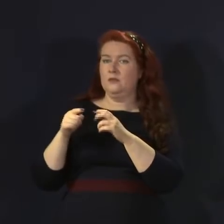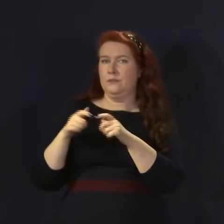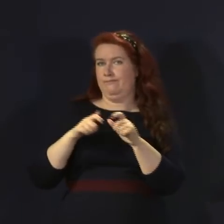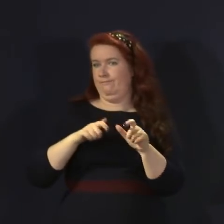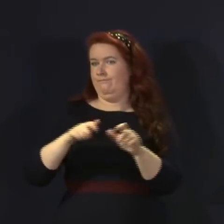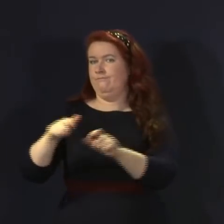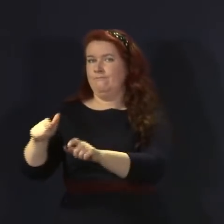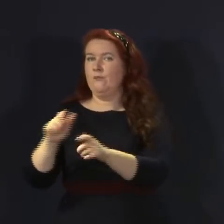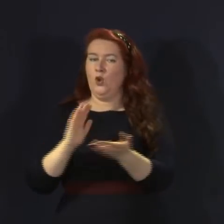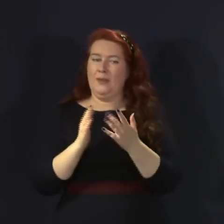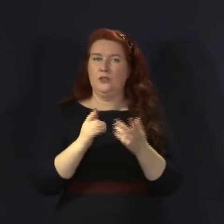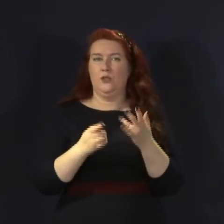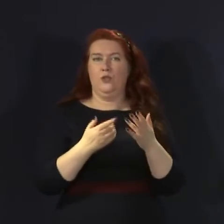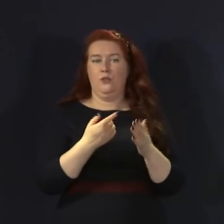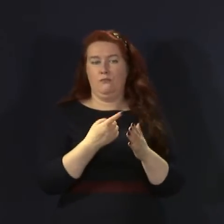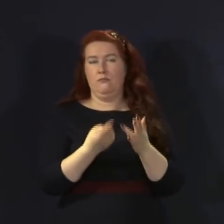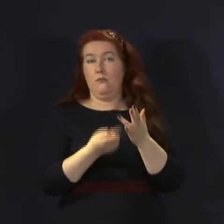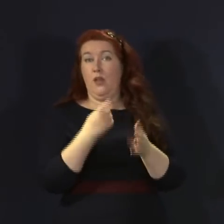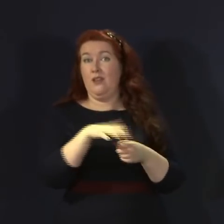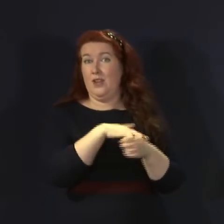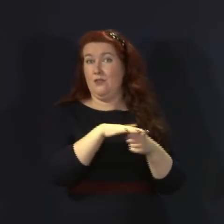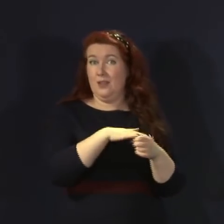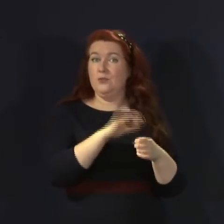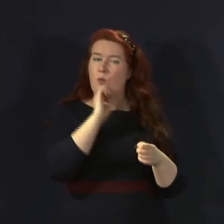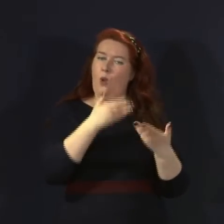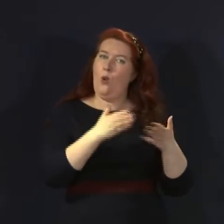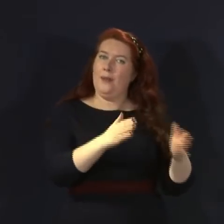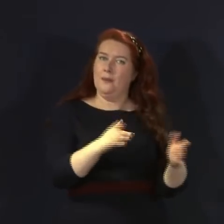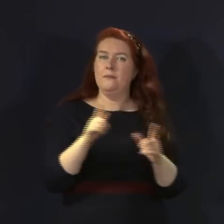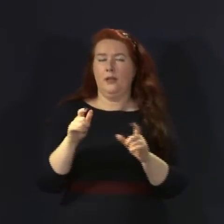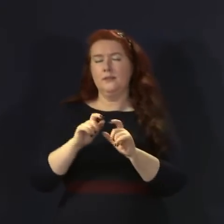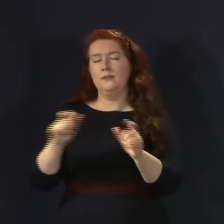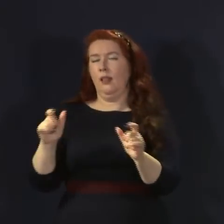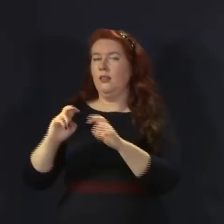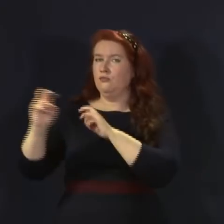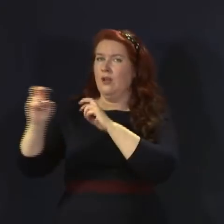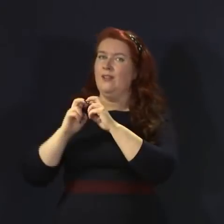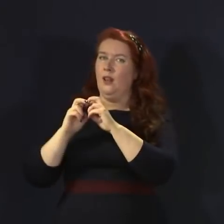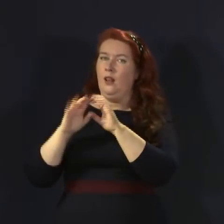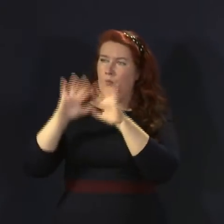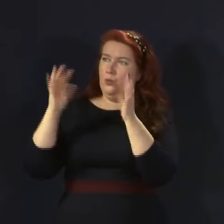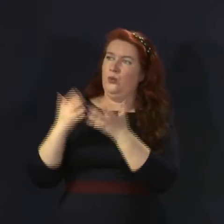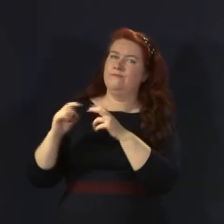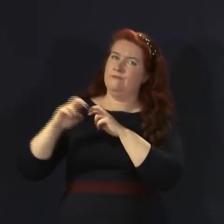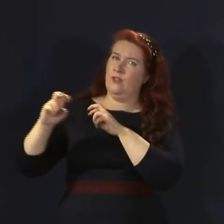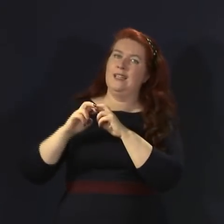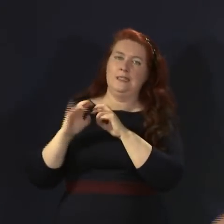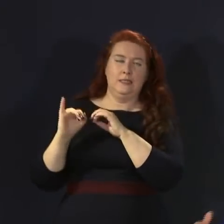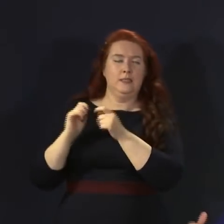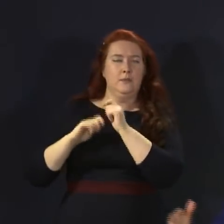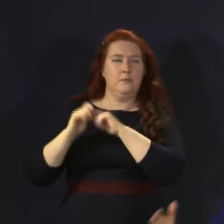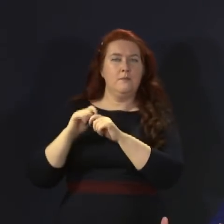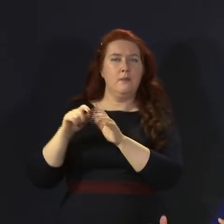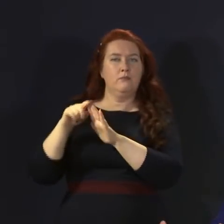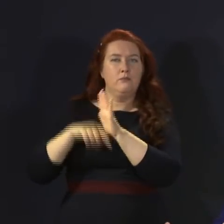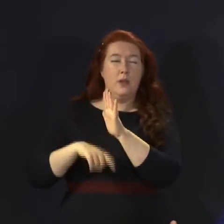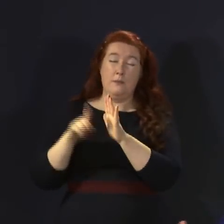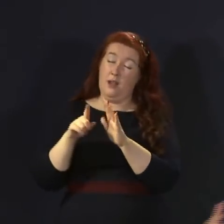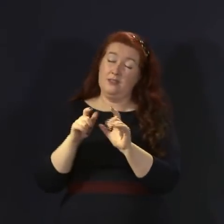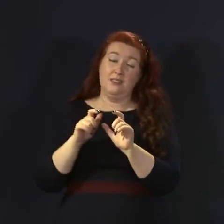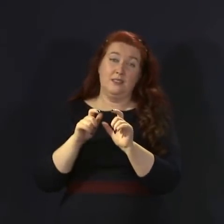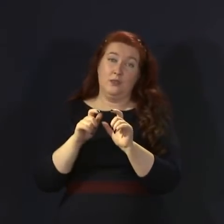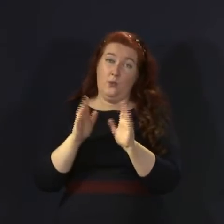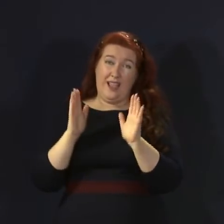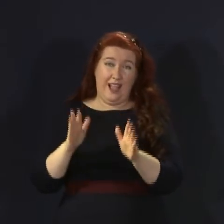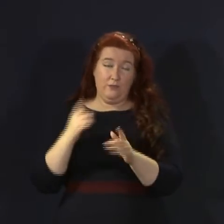we're dealing with. But like every other aspect of our life, we need to start to chart the course back to